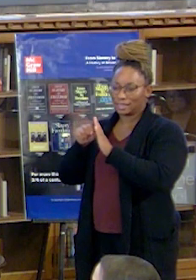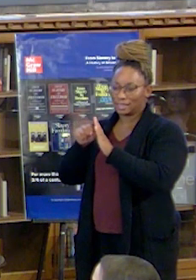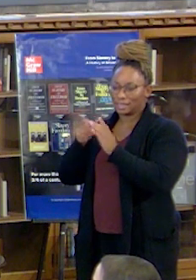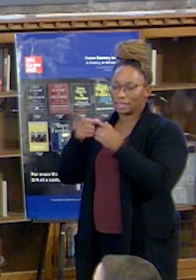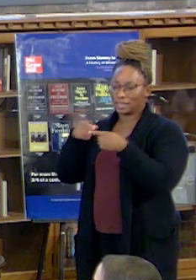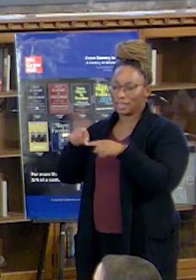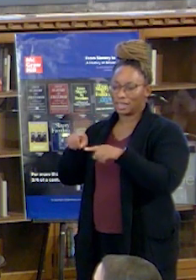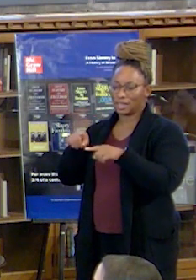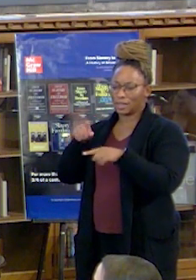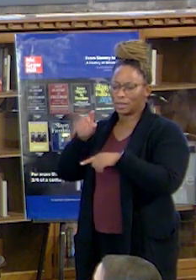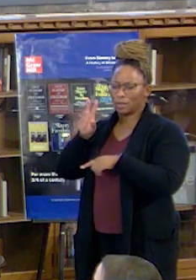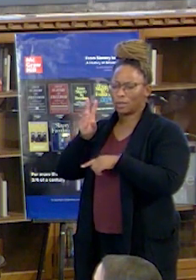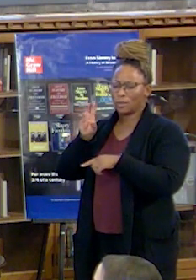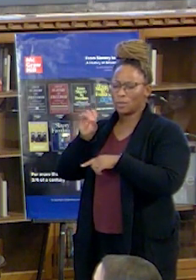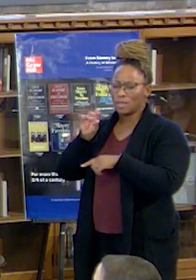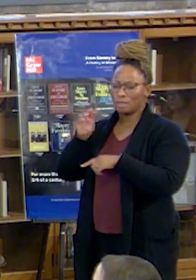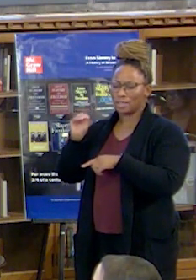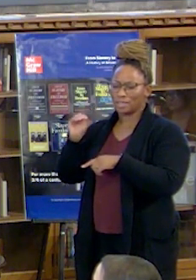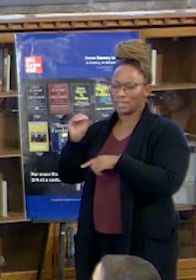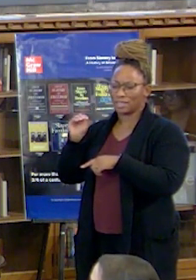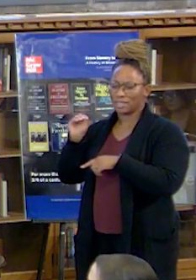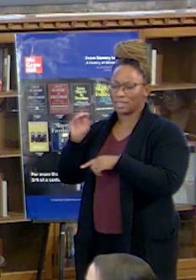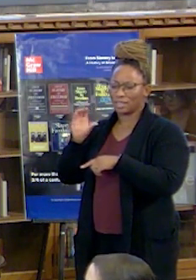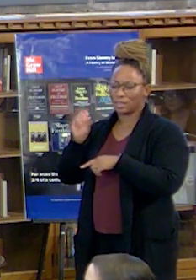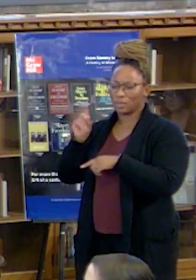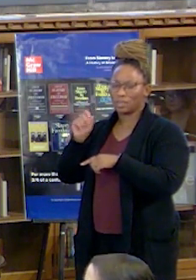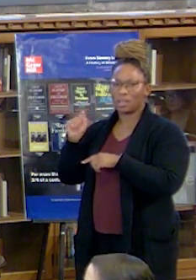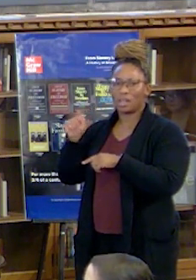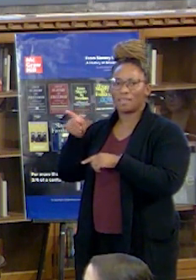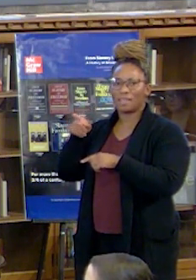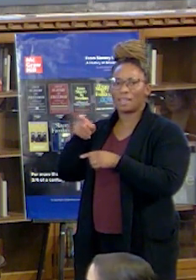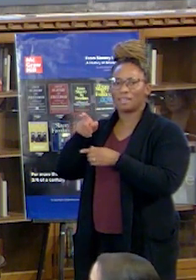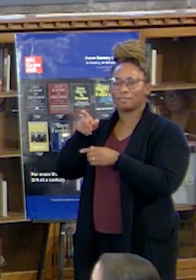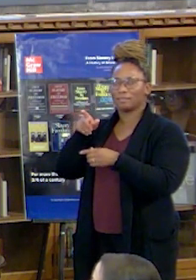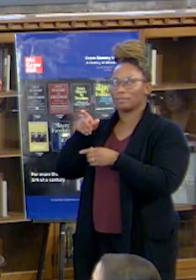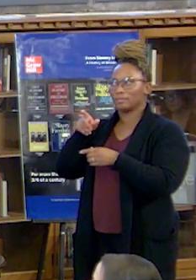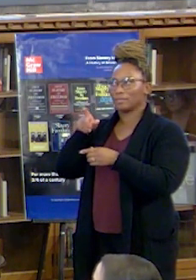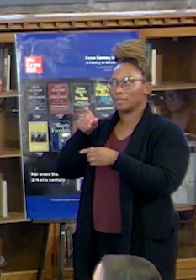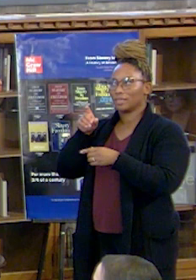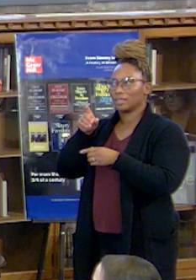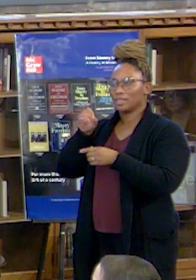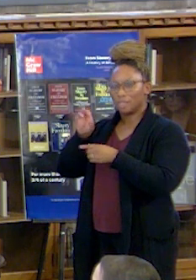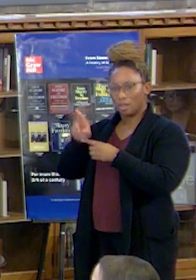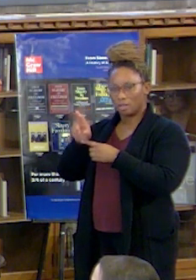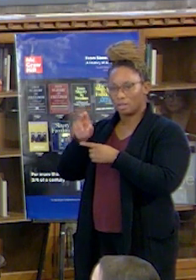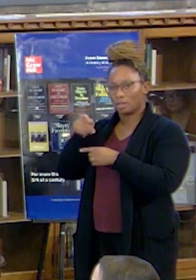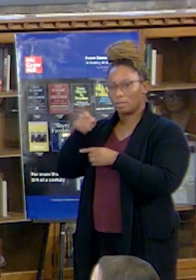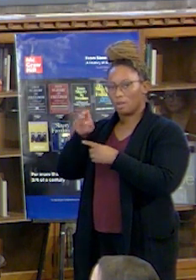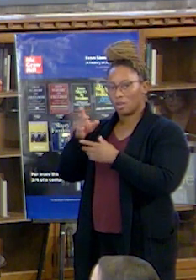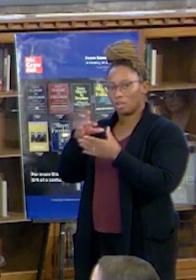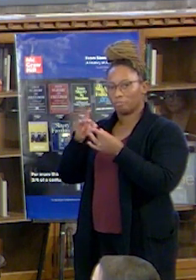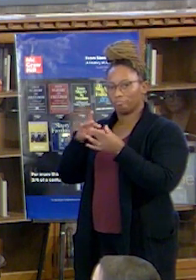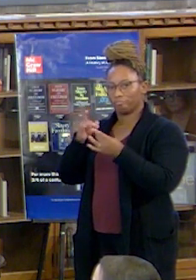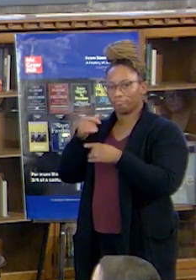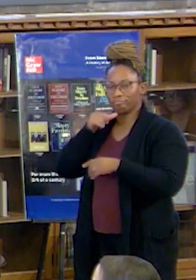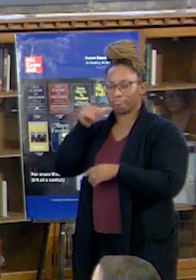Wilmington cah that Helen ug um wrote about that Dr Harper talked about